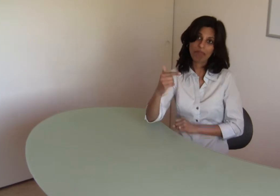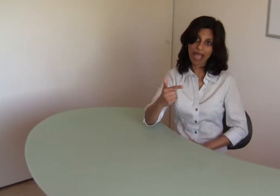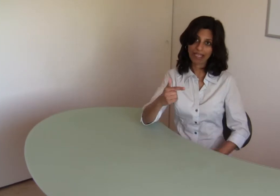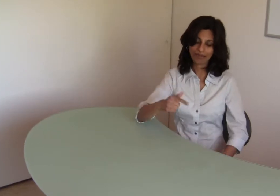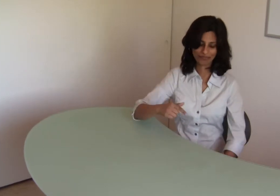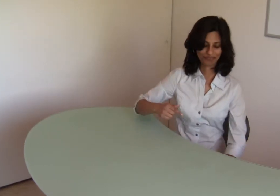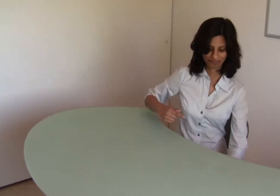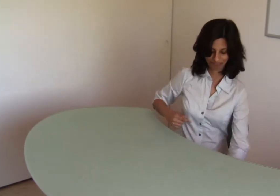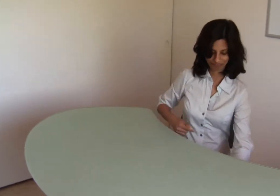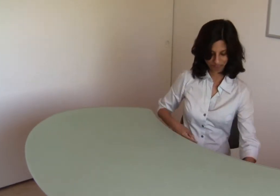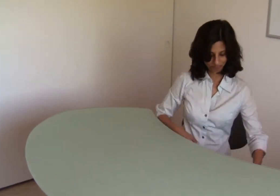bag.